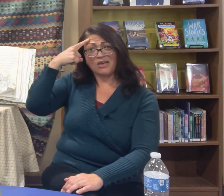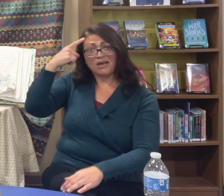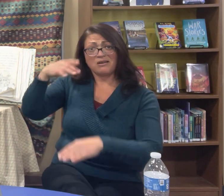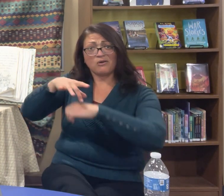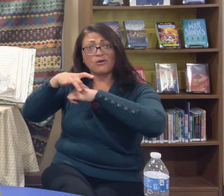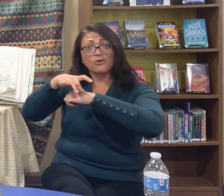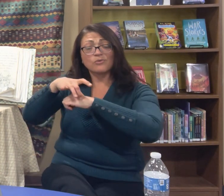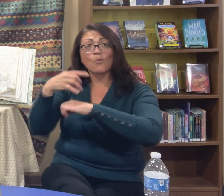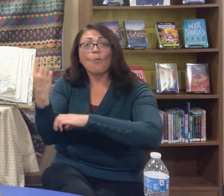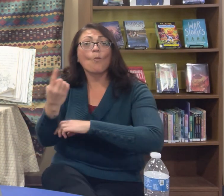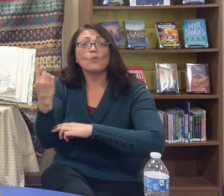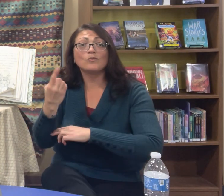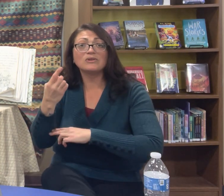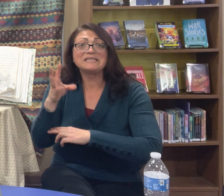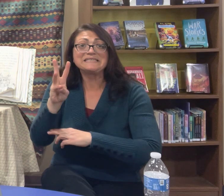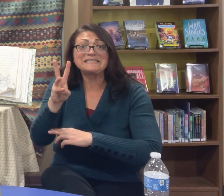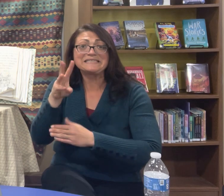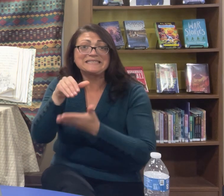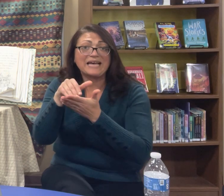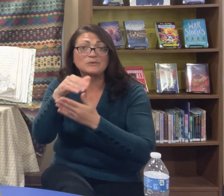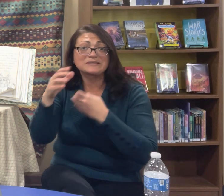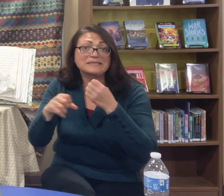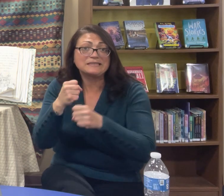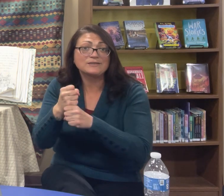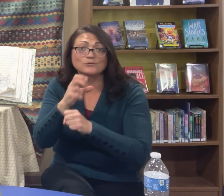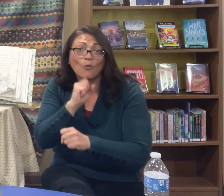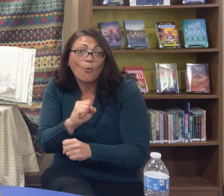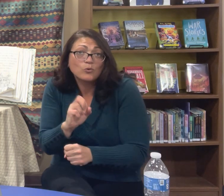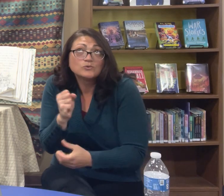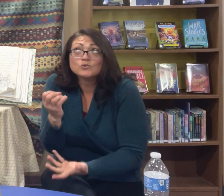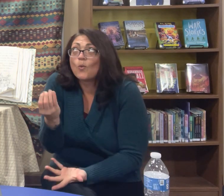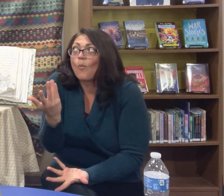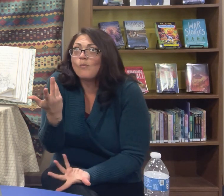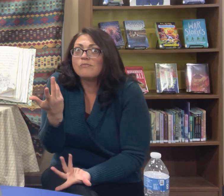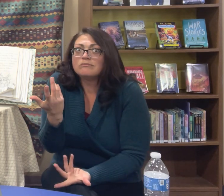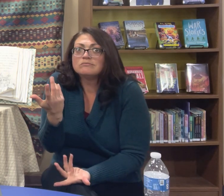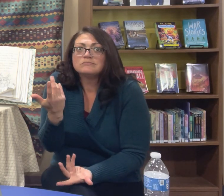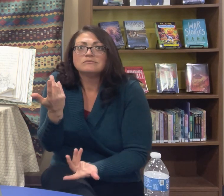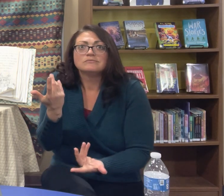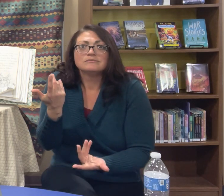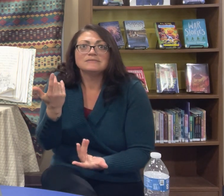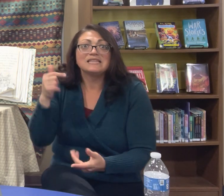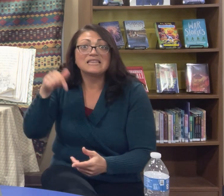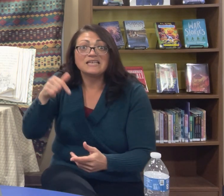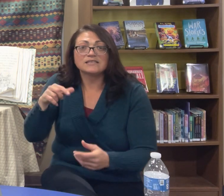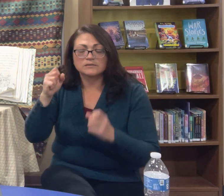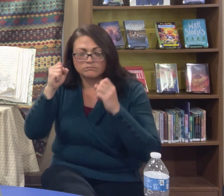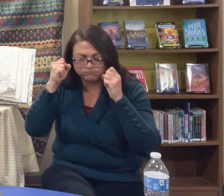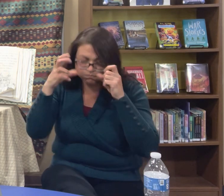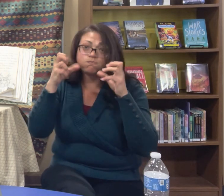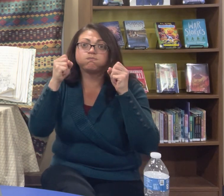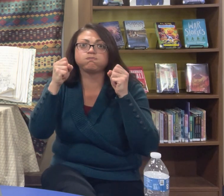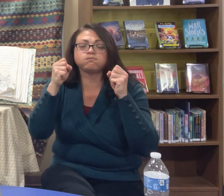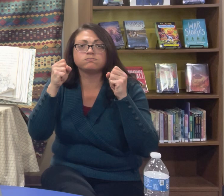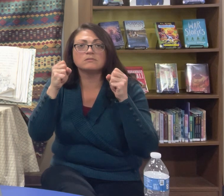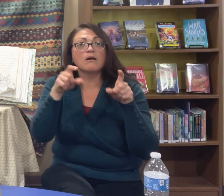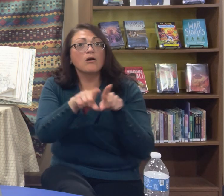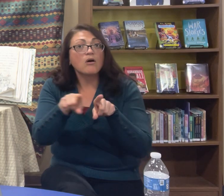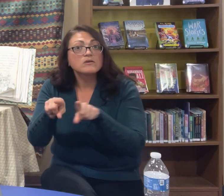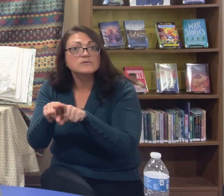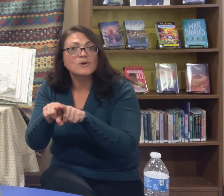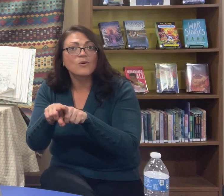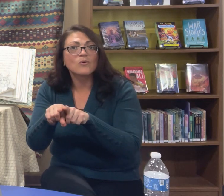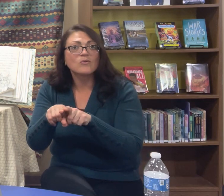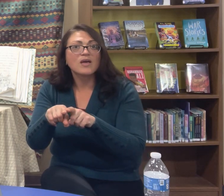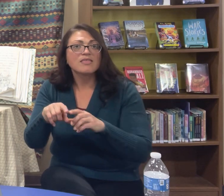old. Also, no one had realized that a species could become extinct until they studied the